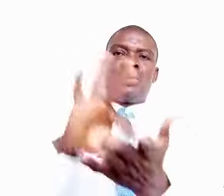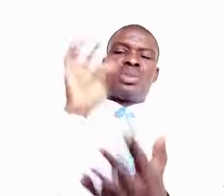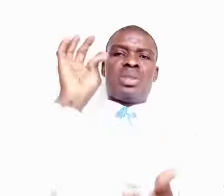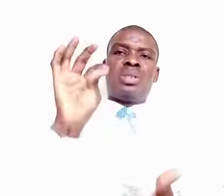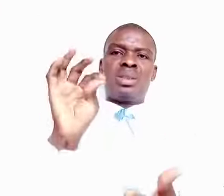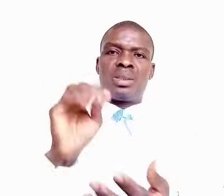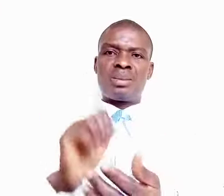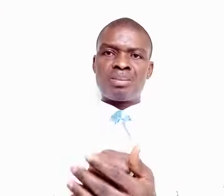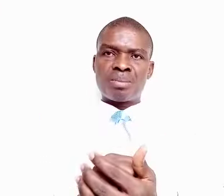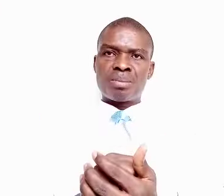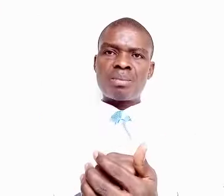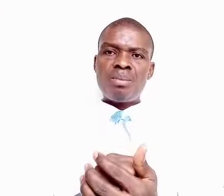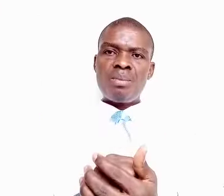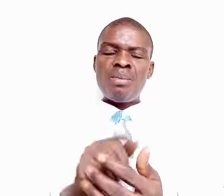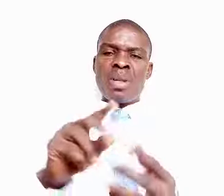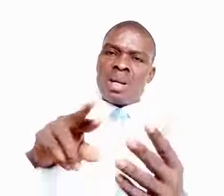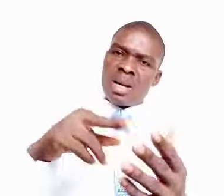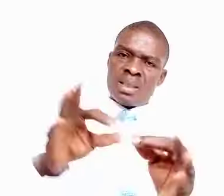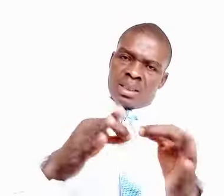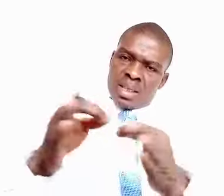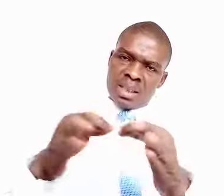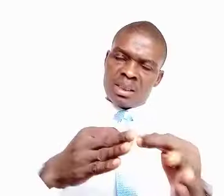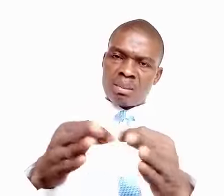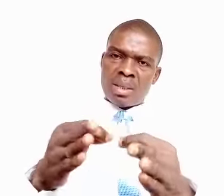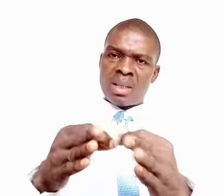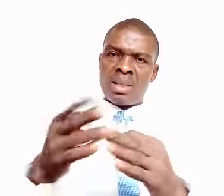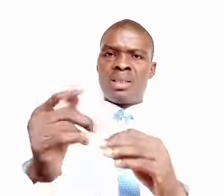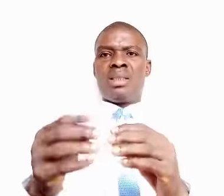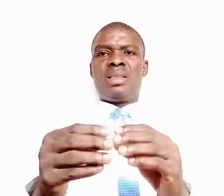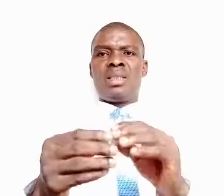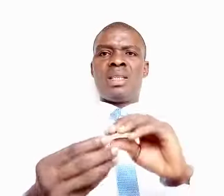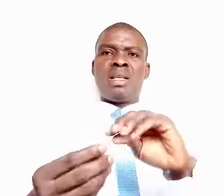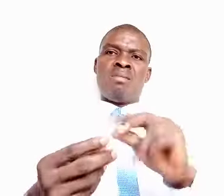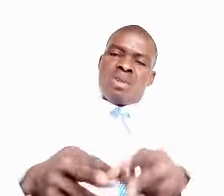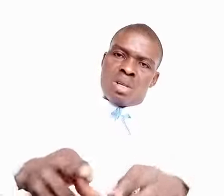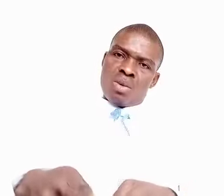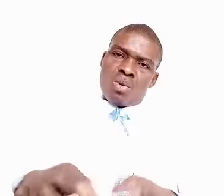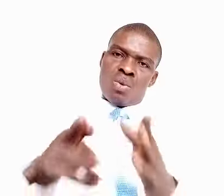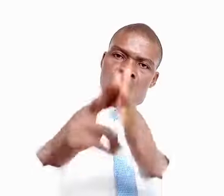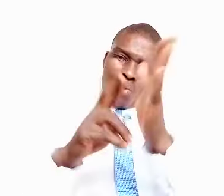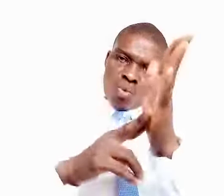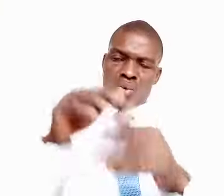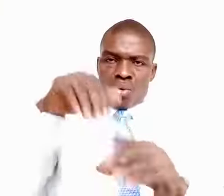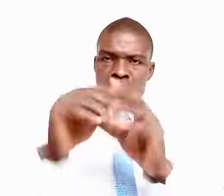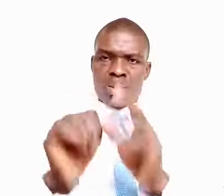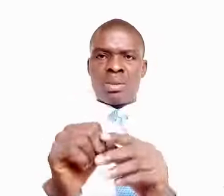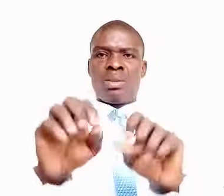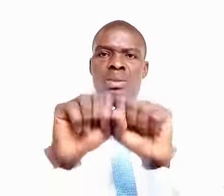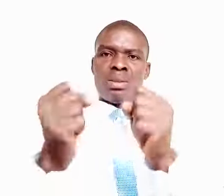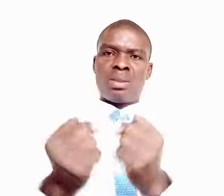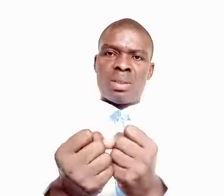it and explain their significance in the development of the poem. For further